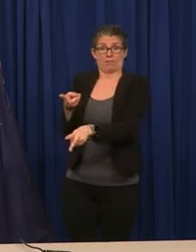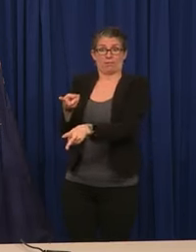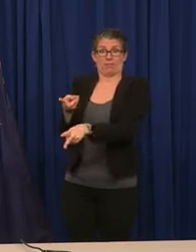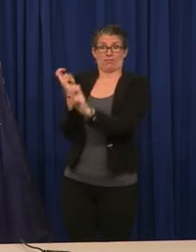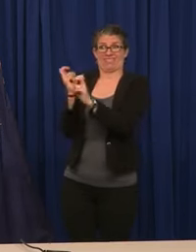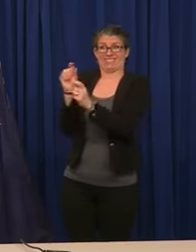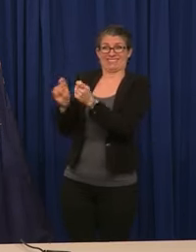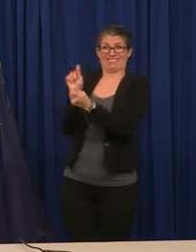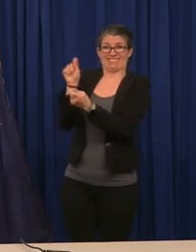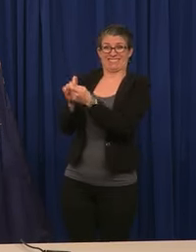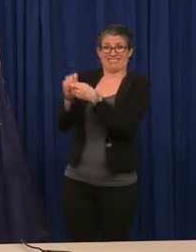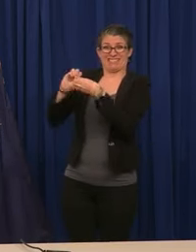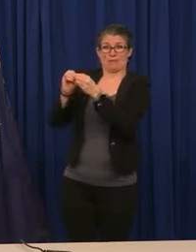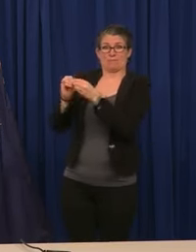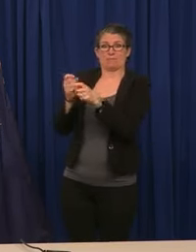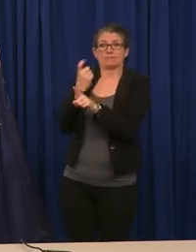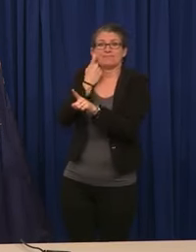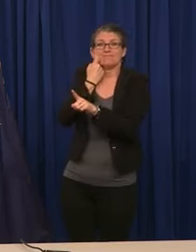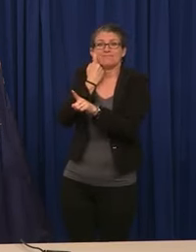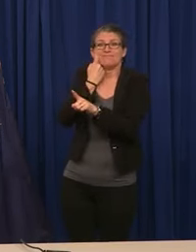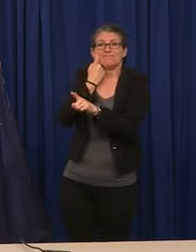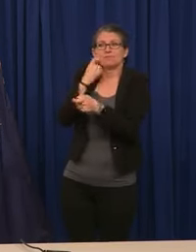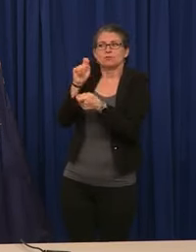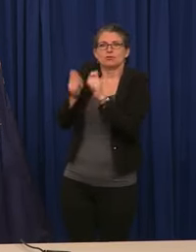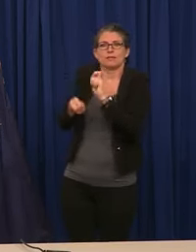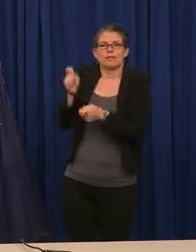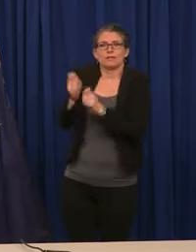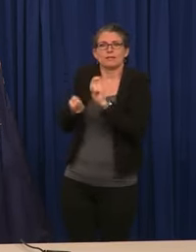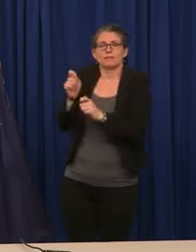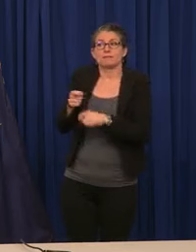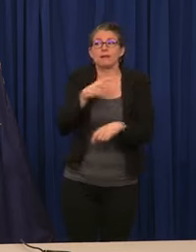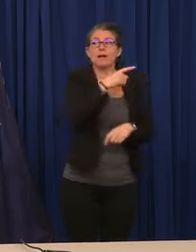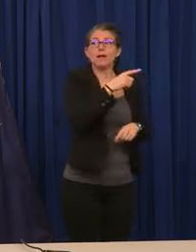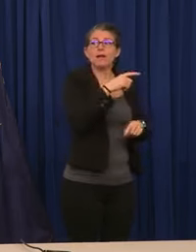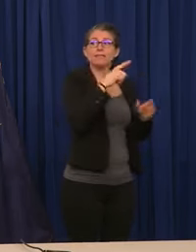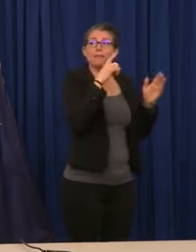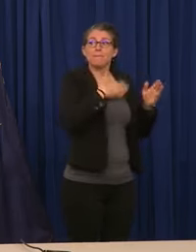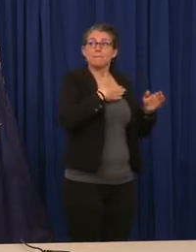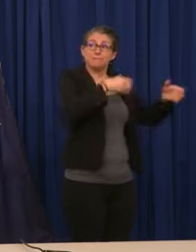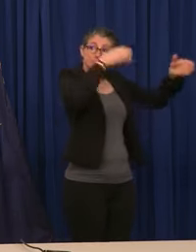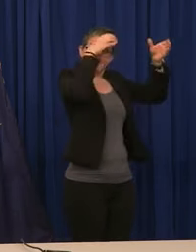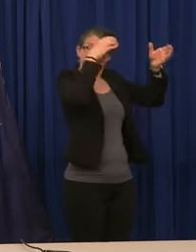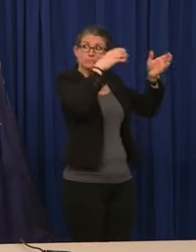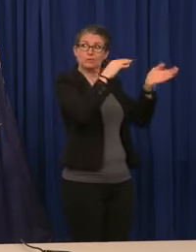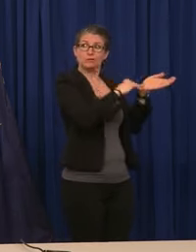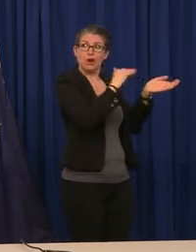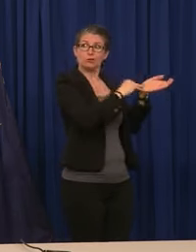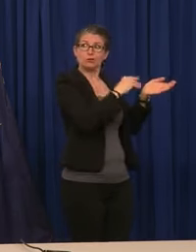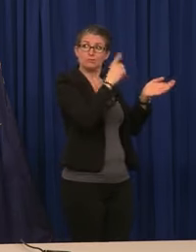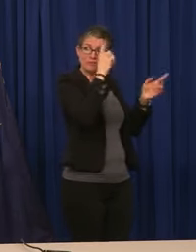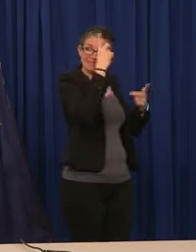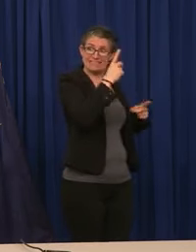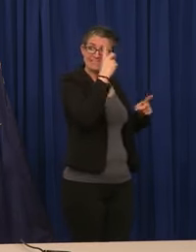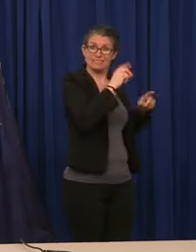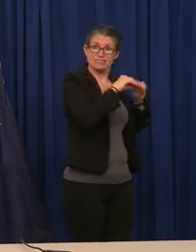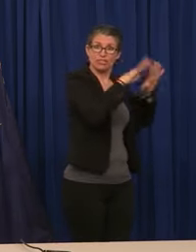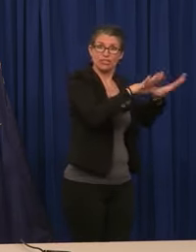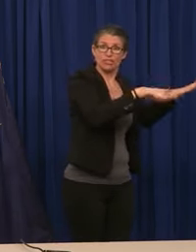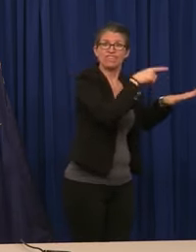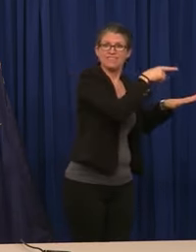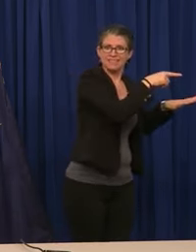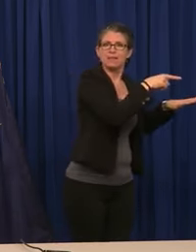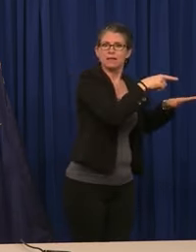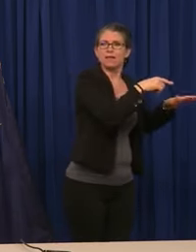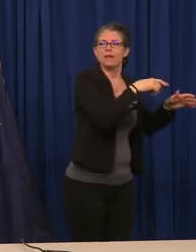better visibility into current hospitalizations, current intensive care unit use. What happens right now, or what has to happen, is